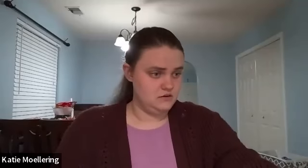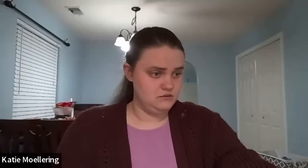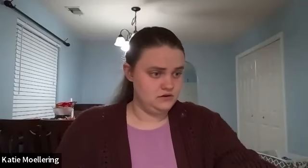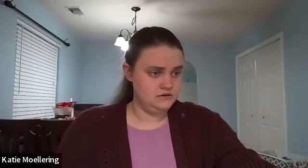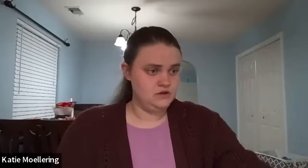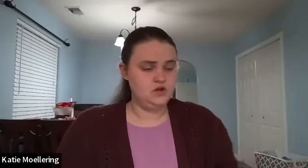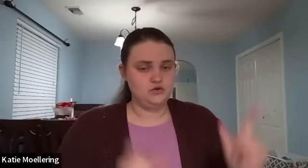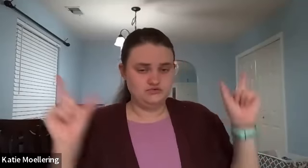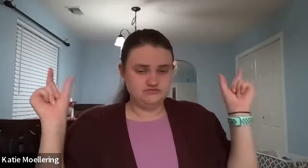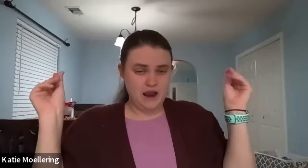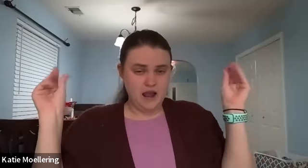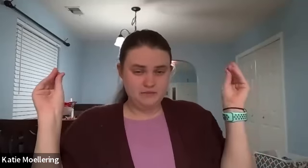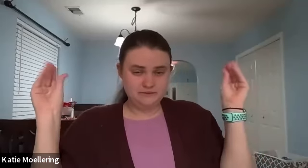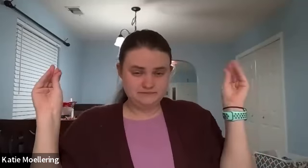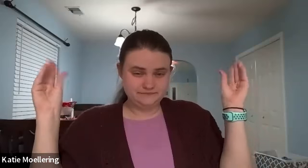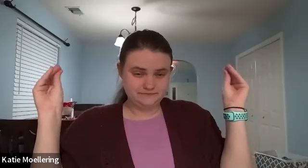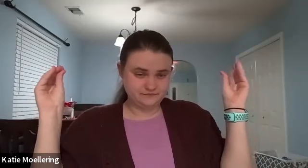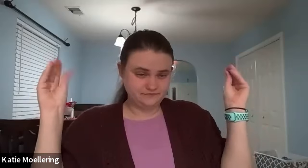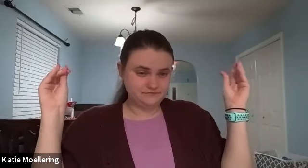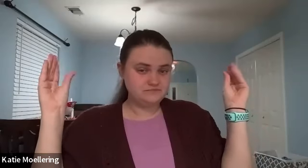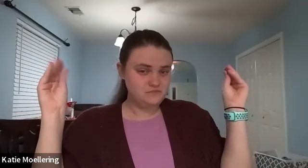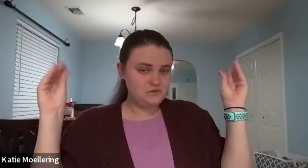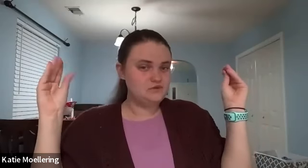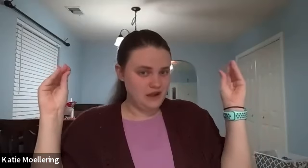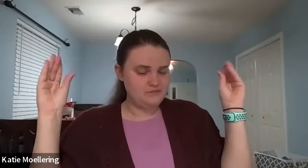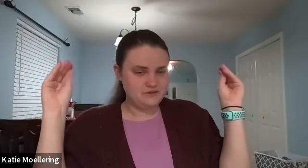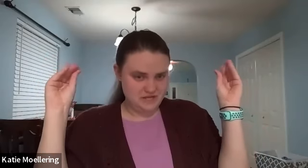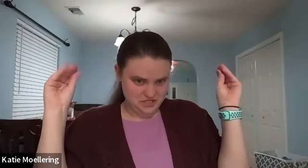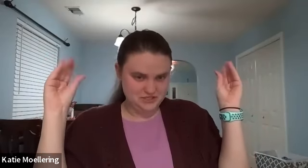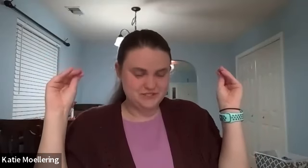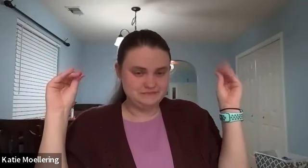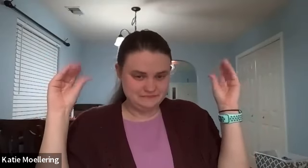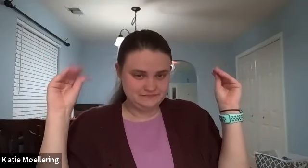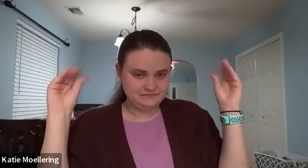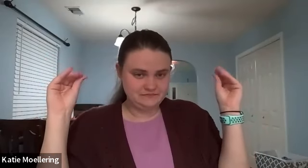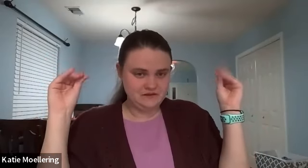own. Crab with the pinchers.